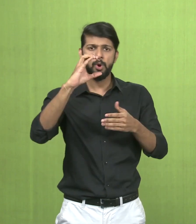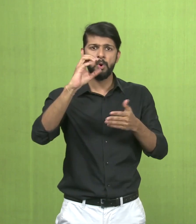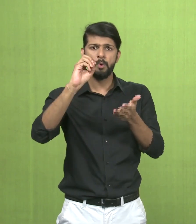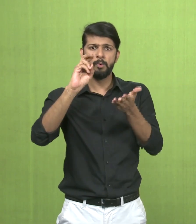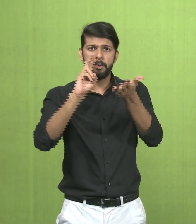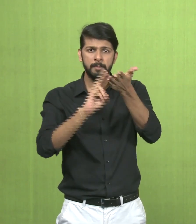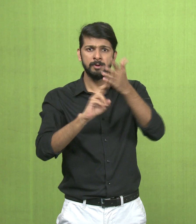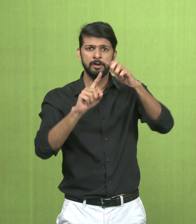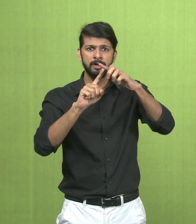harmony.